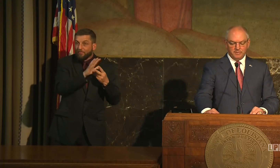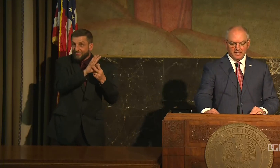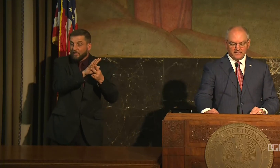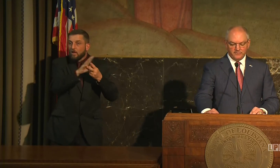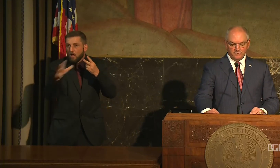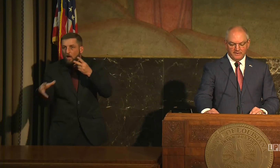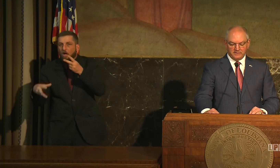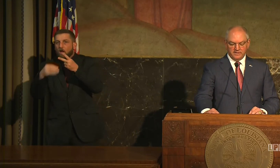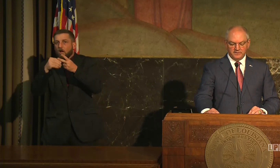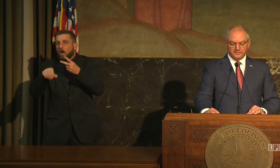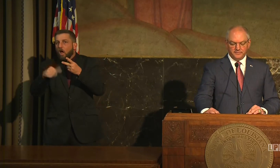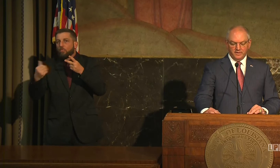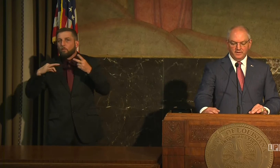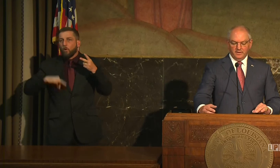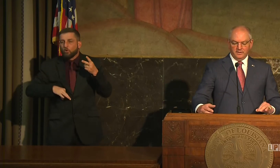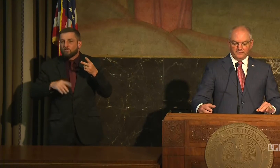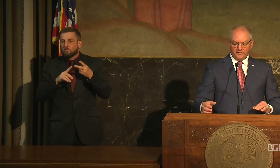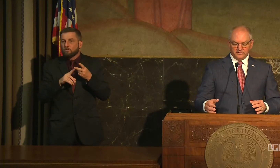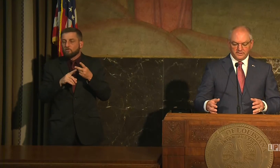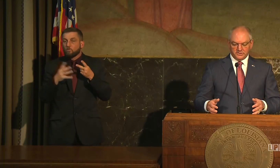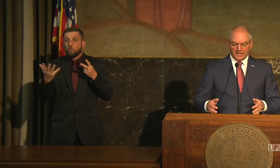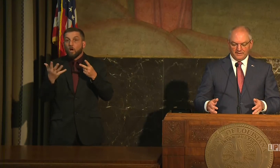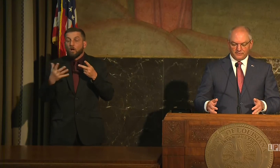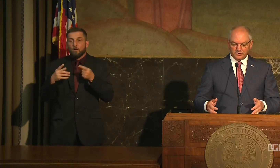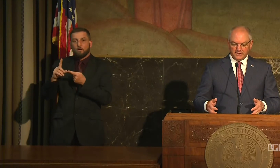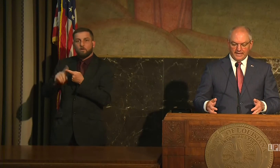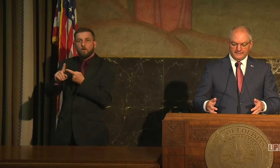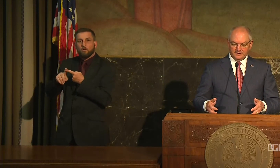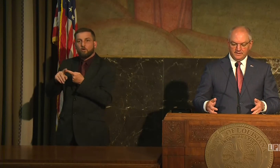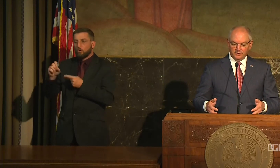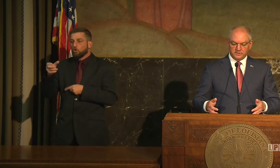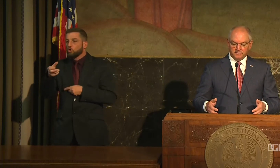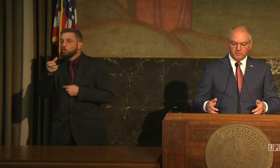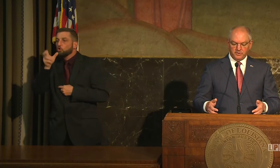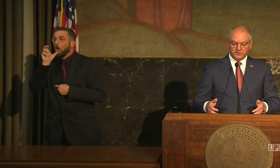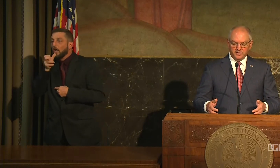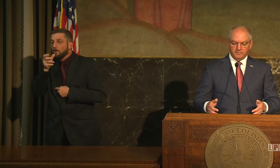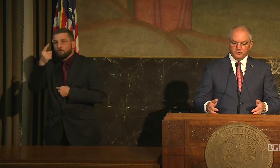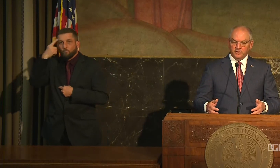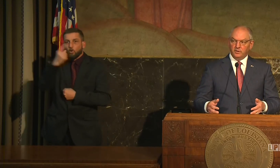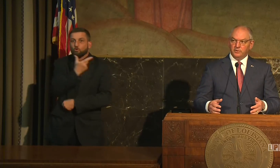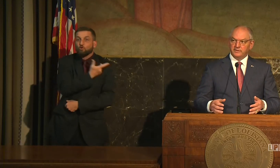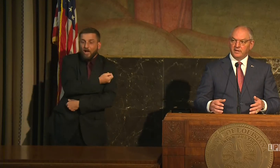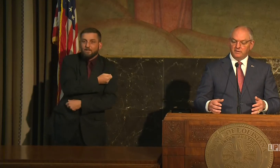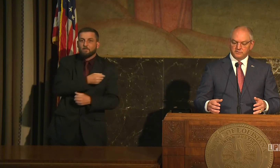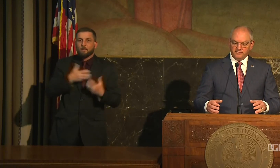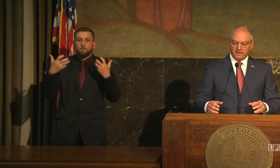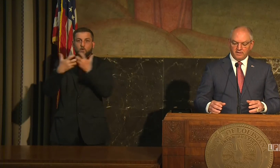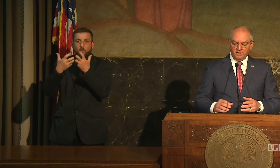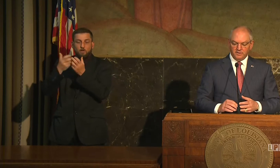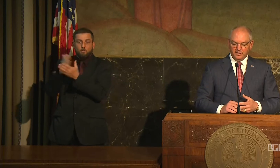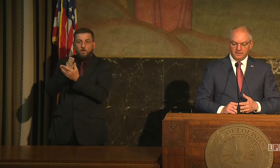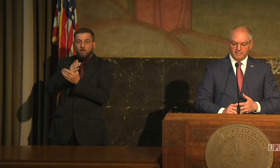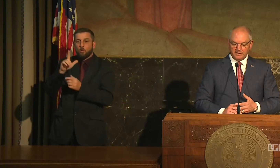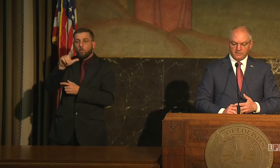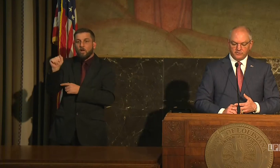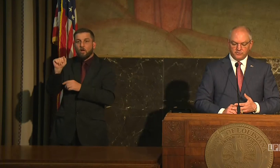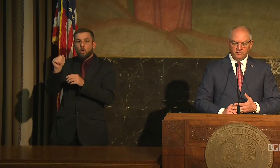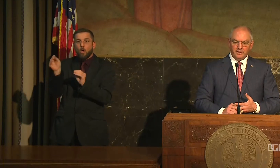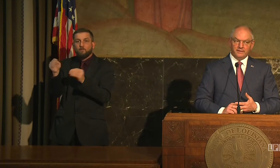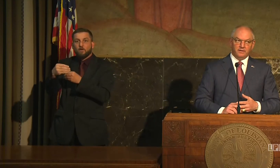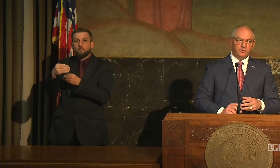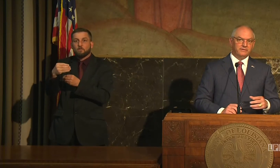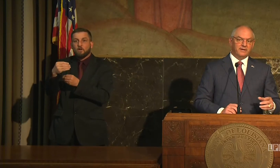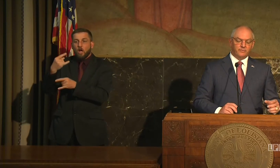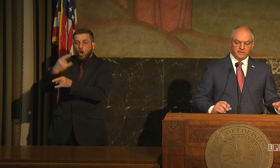can expect from the vaccination. The first is Shot for a Shot, which is the partnership between the Louisiana Office of Alcohol and Tobacco